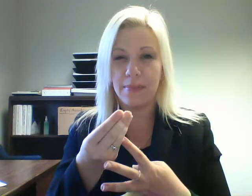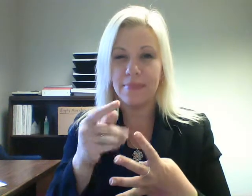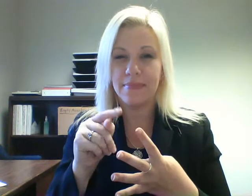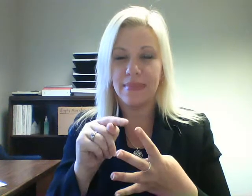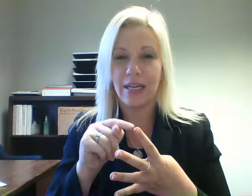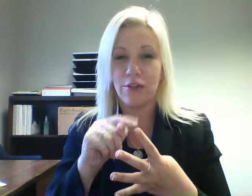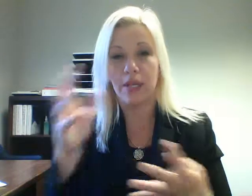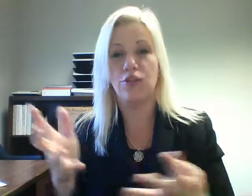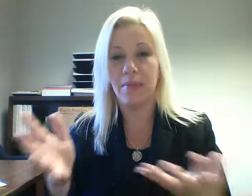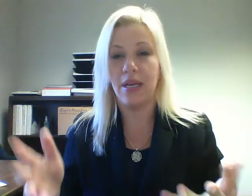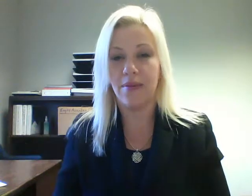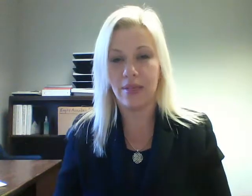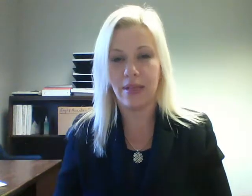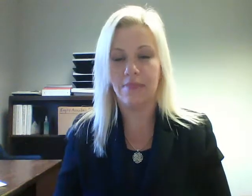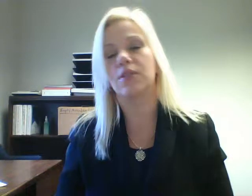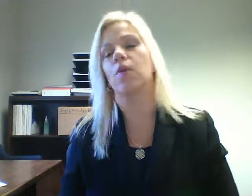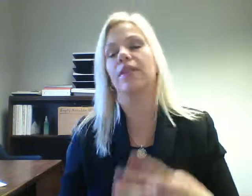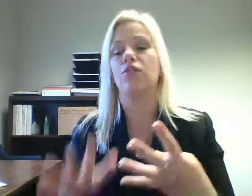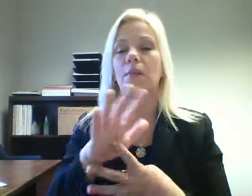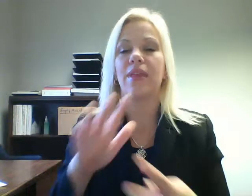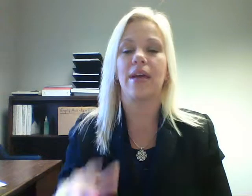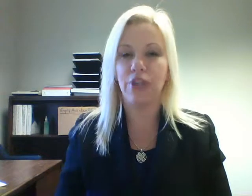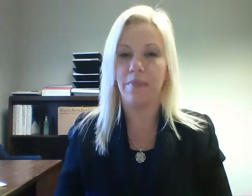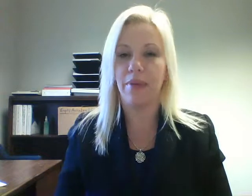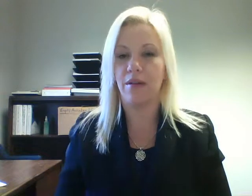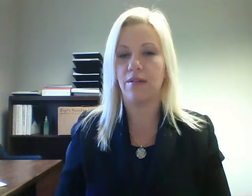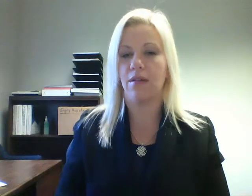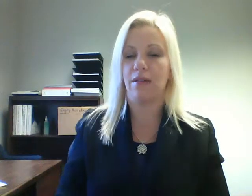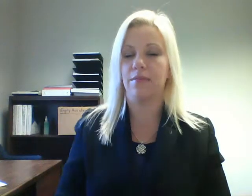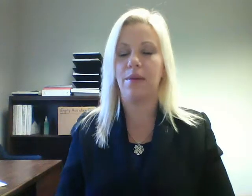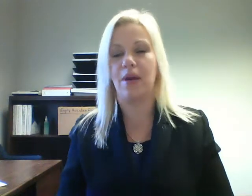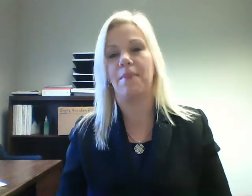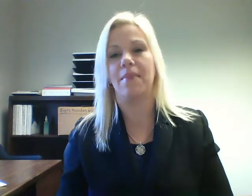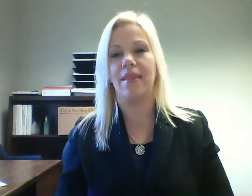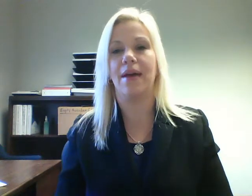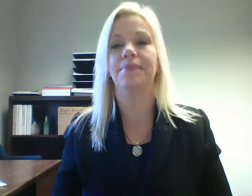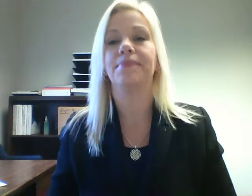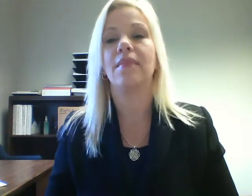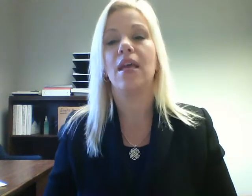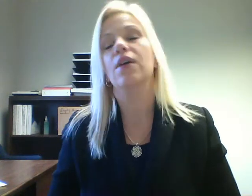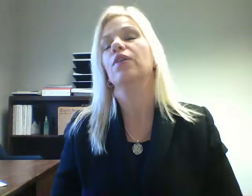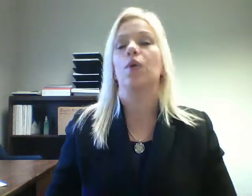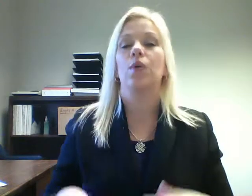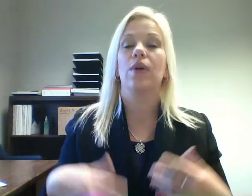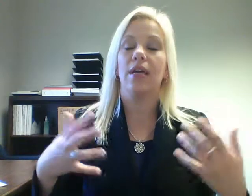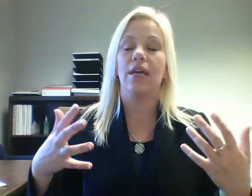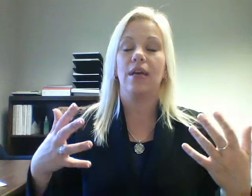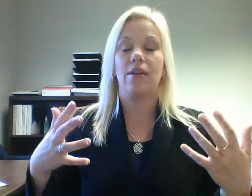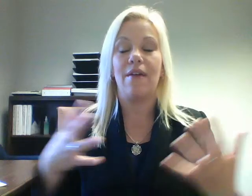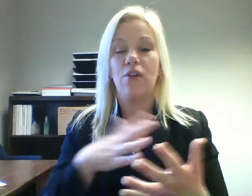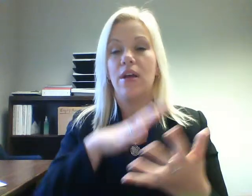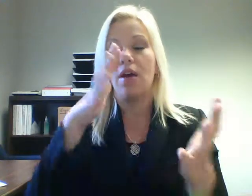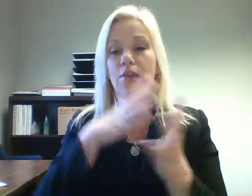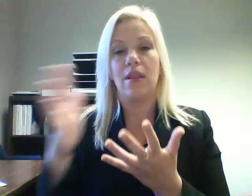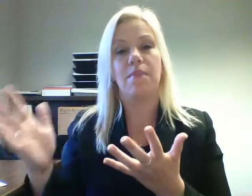them, it could change the meaning of the sign. So let's start with hand shape, and I'll explain what I mean by that. So every other element